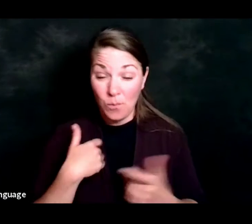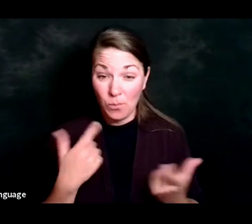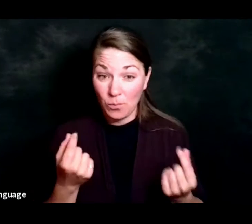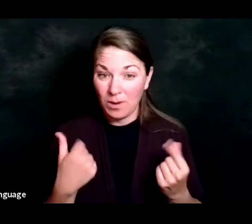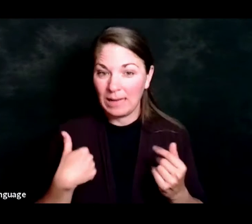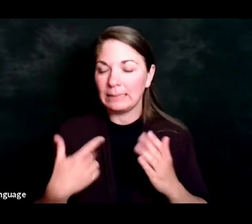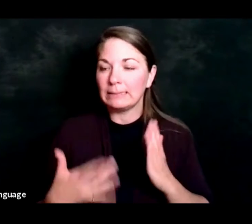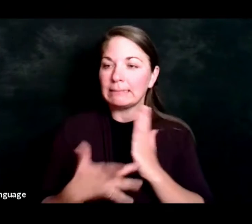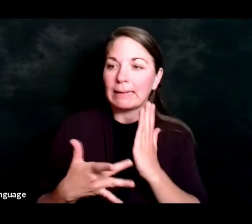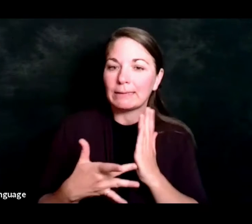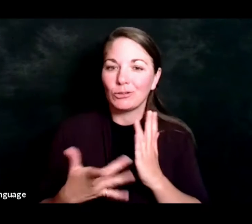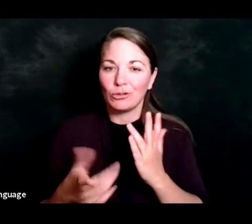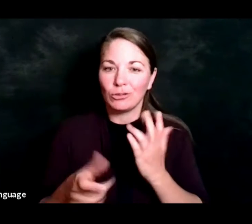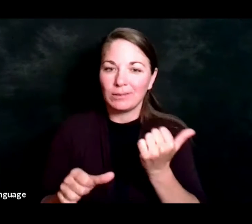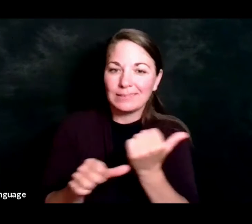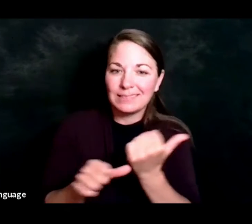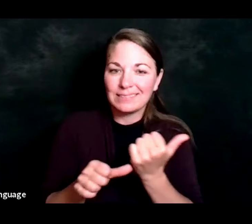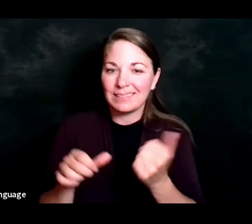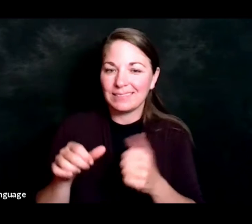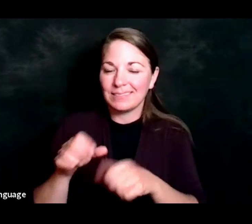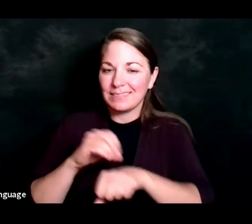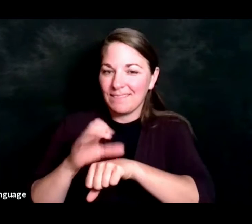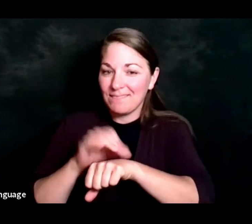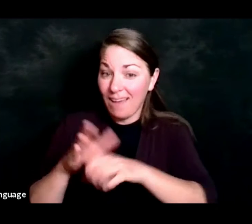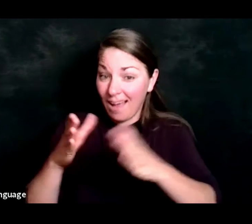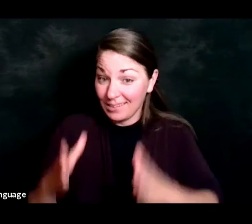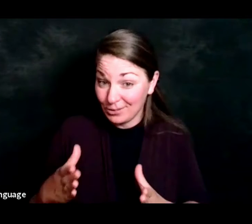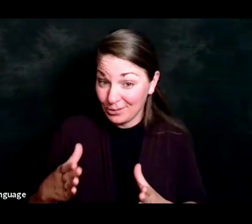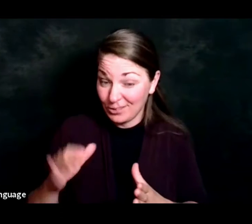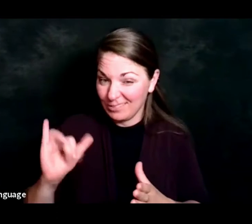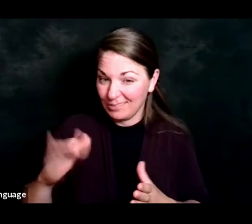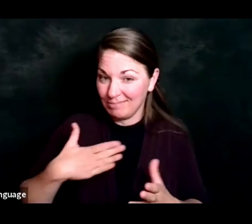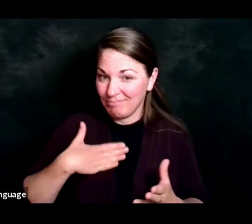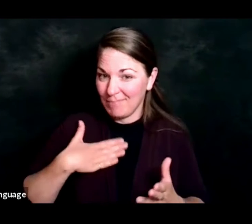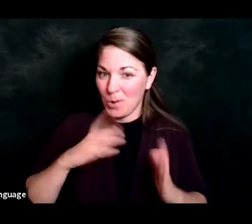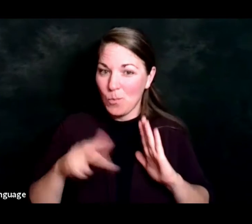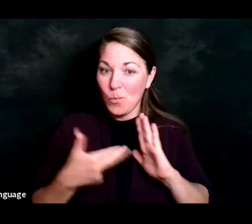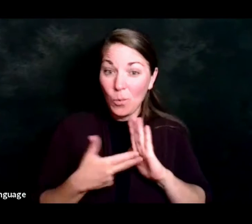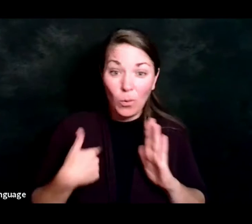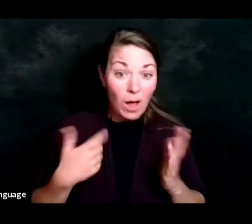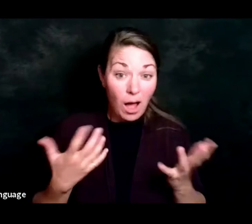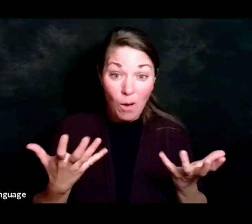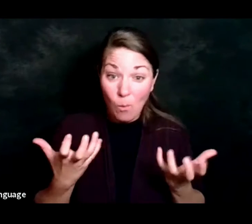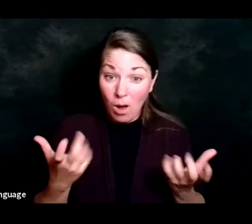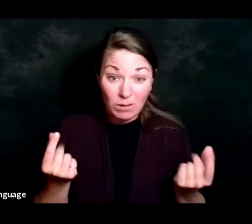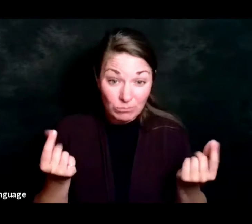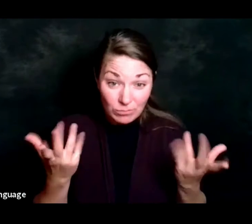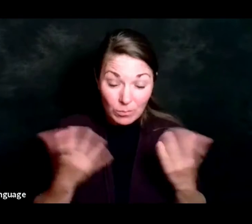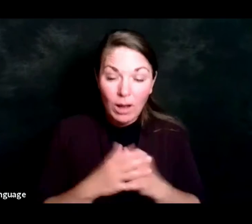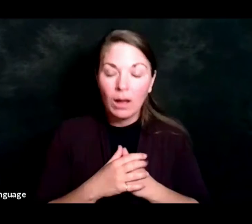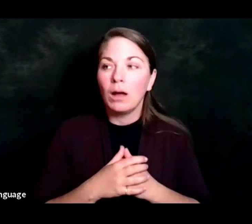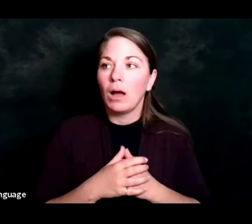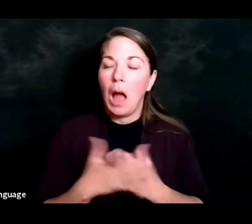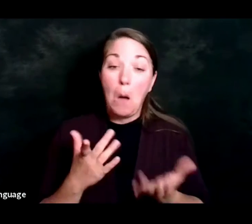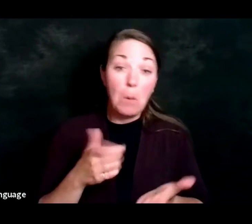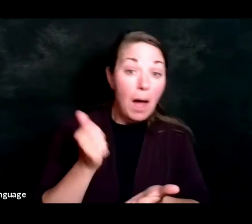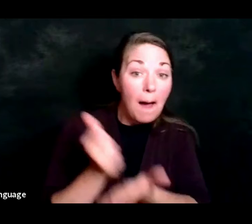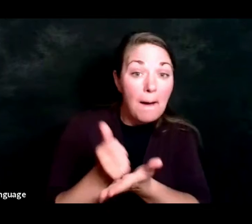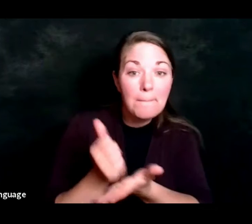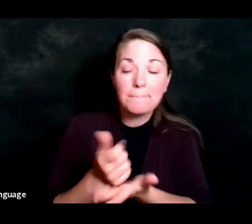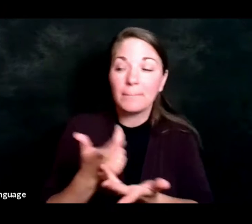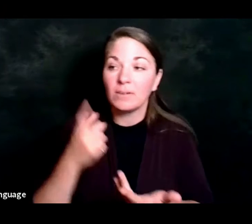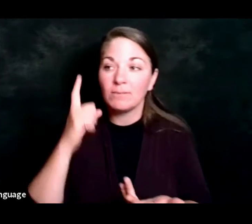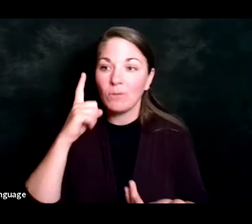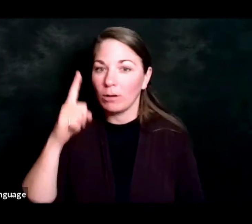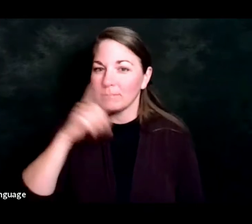assistance advisor is to be available to help with getting mock exams done so that we can